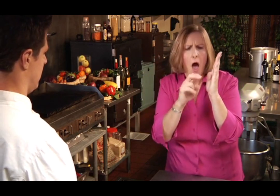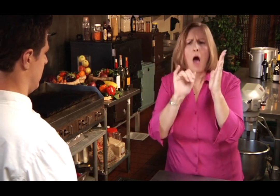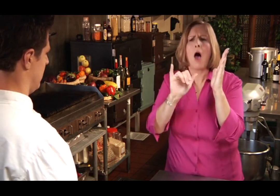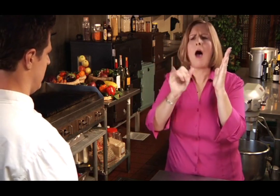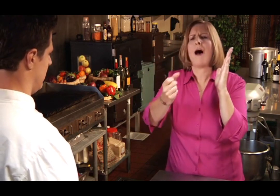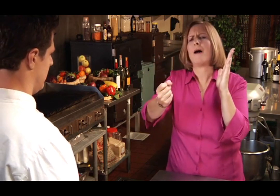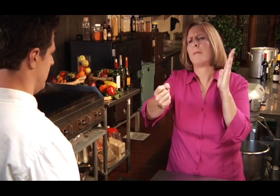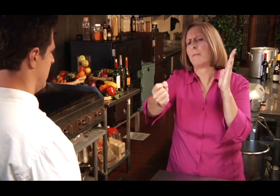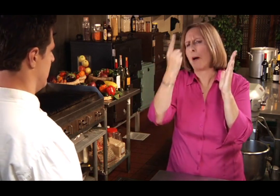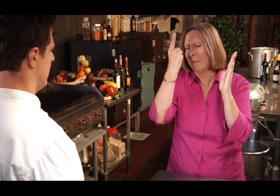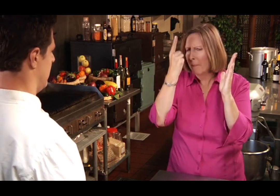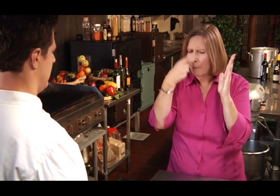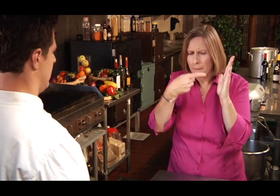it.